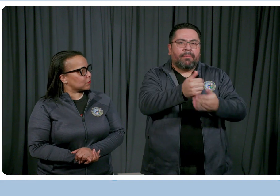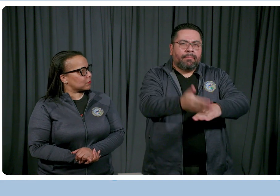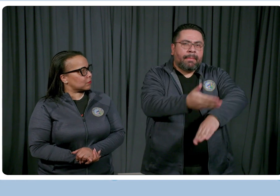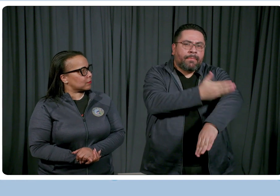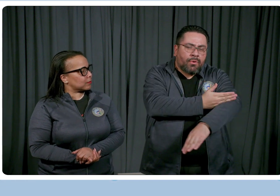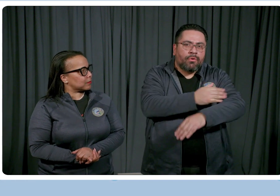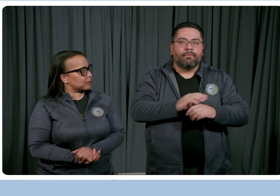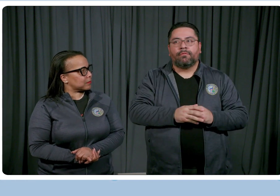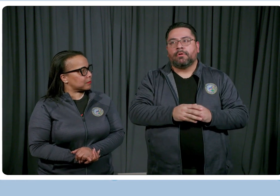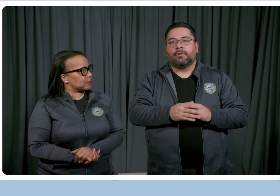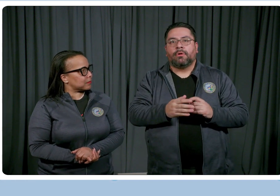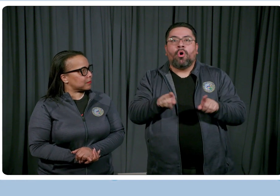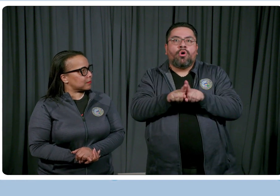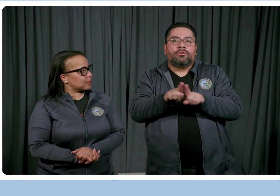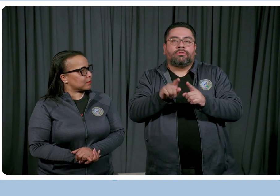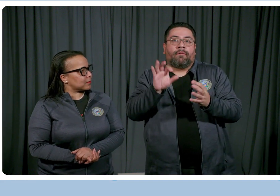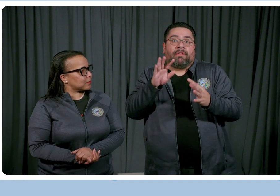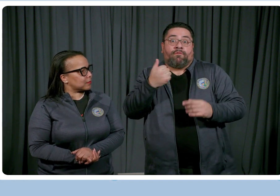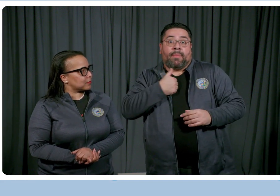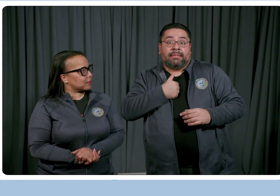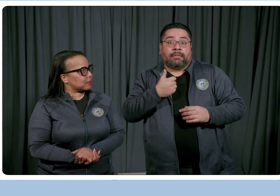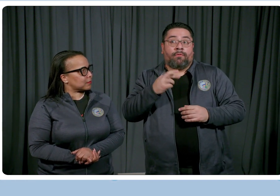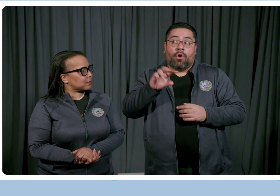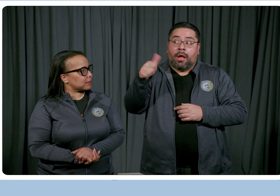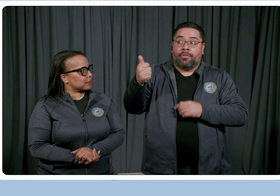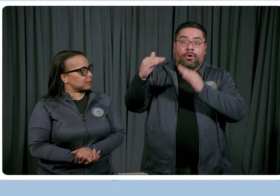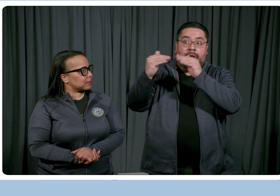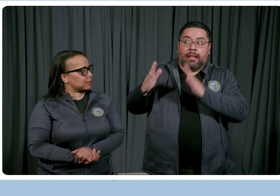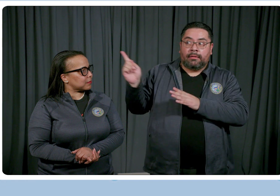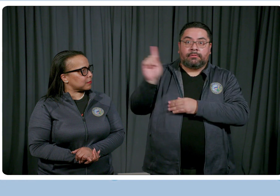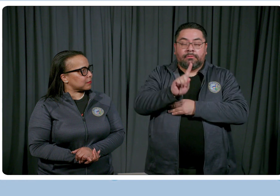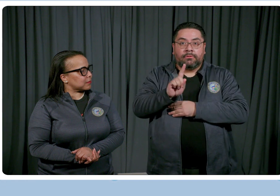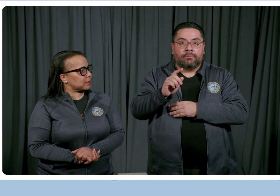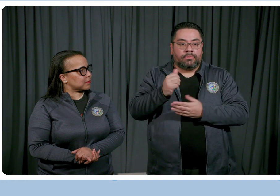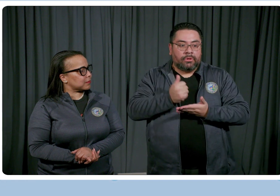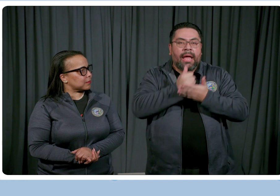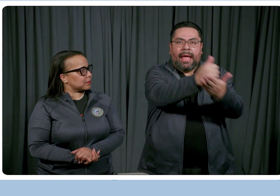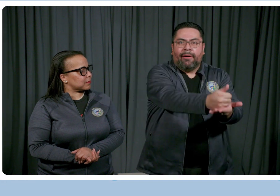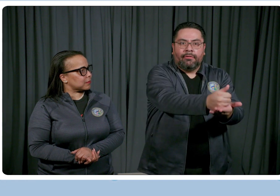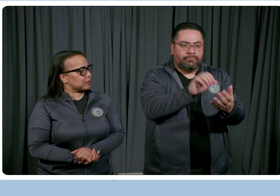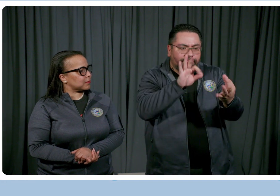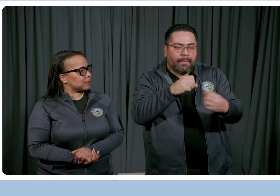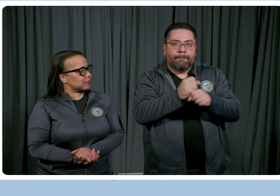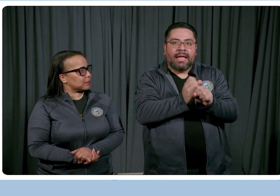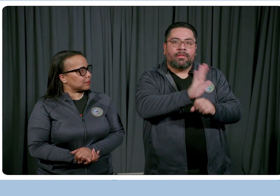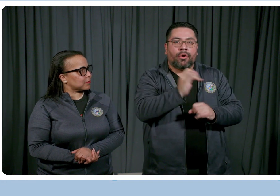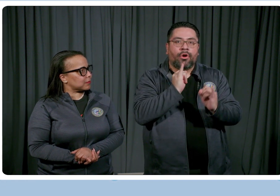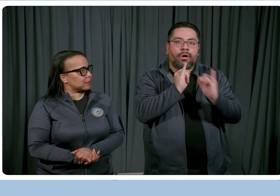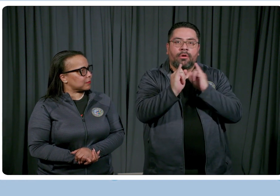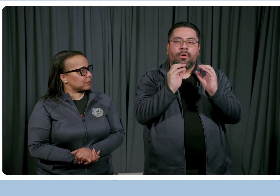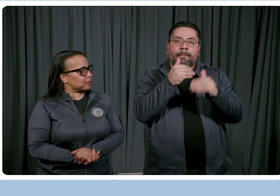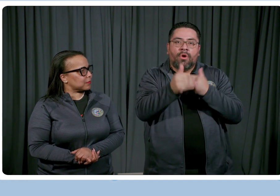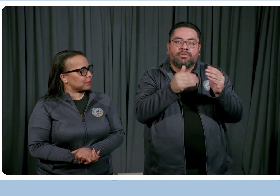with getting, some feedback from myself or maybe another colleague to assist with how they can make their interview